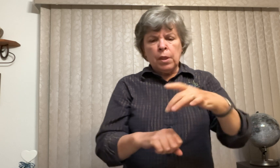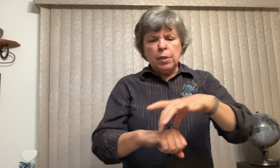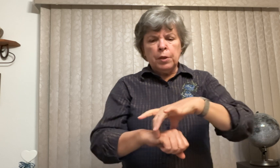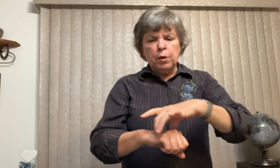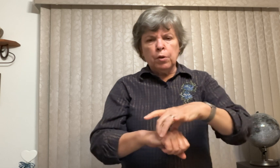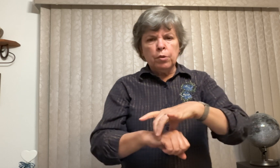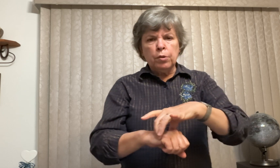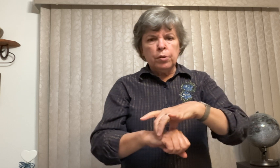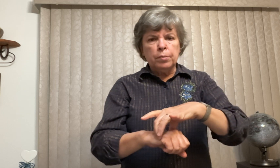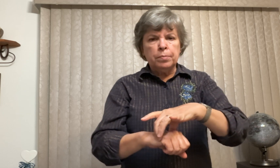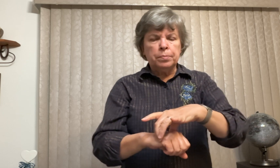the earth